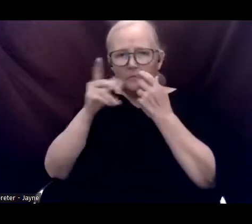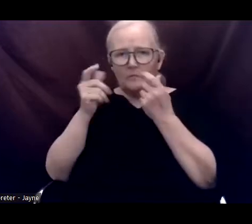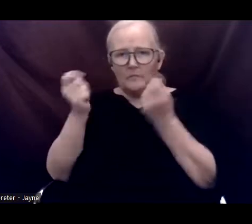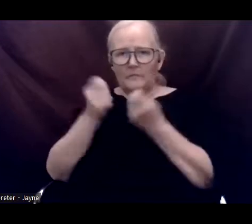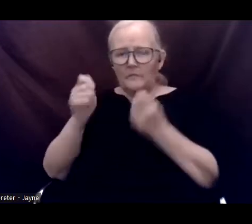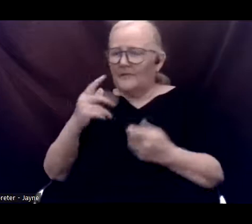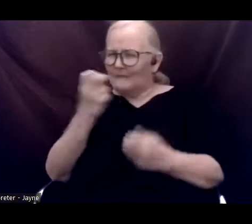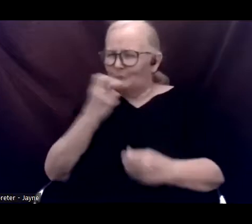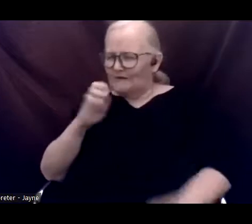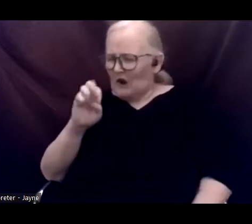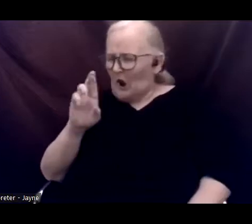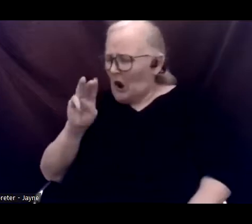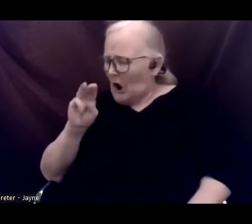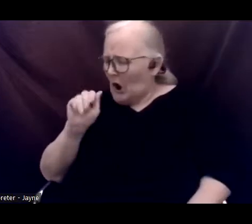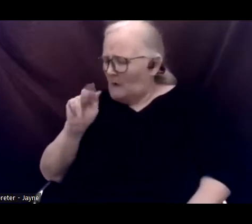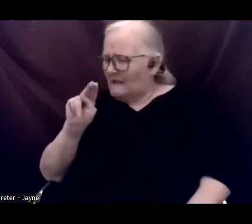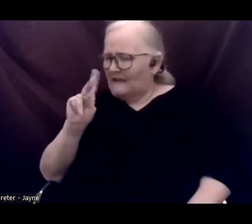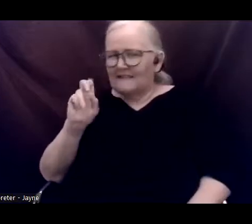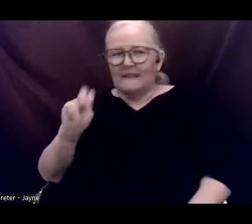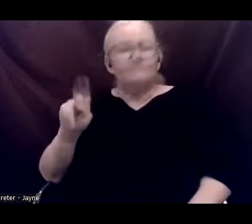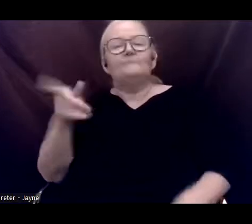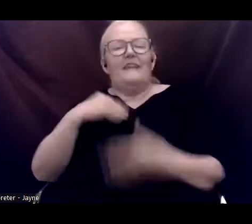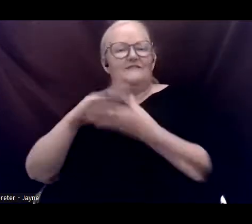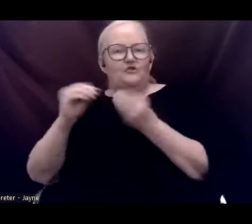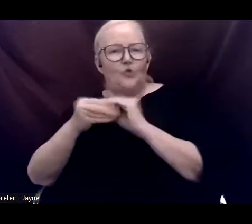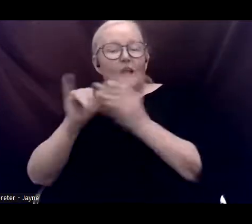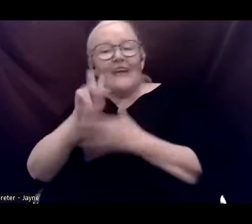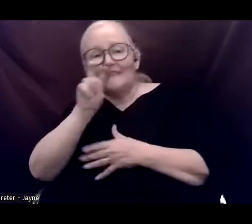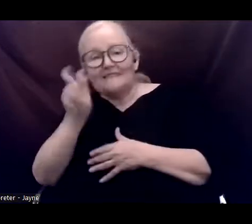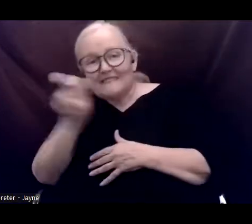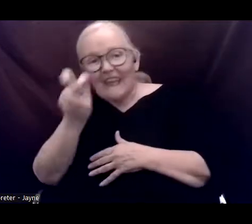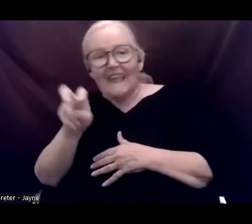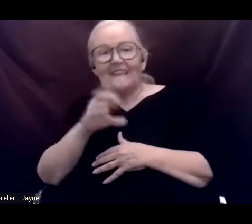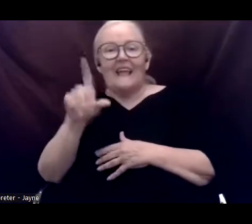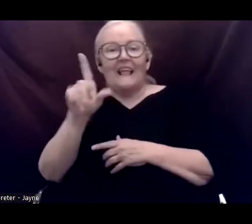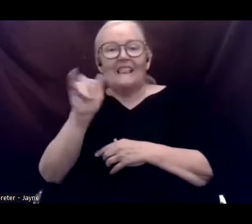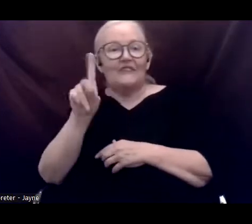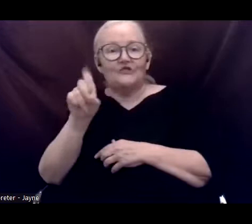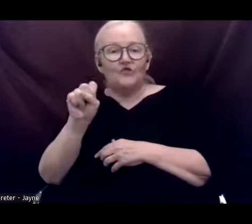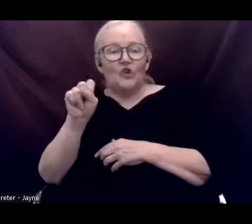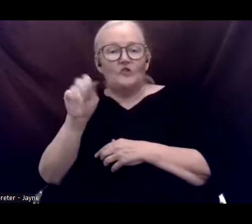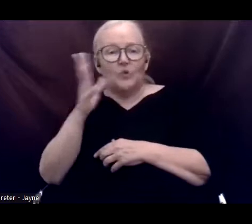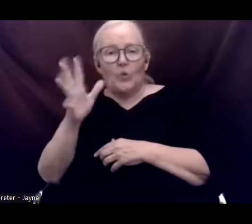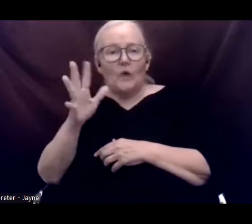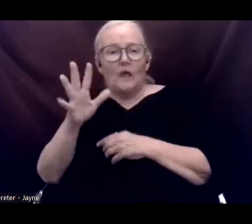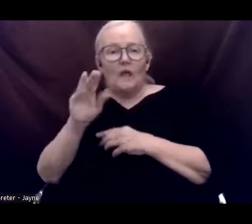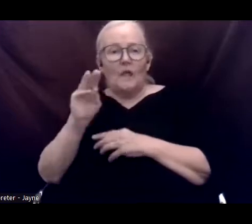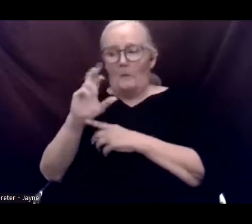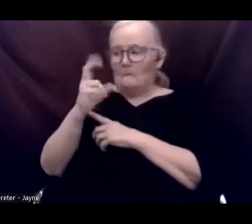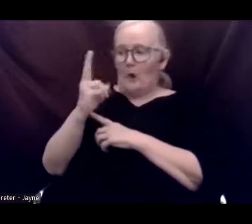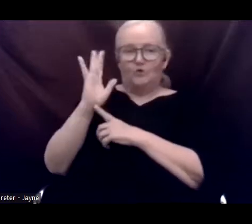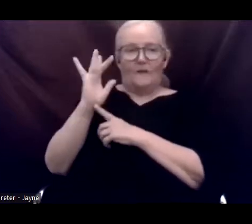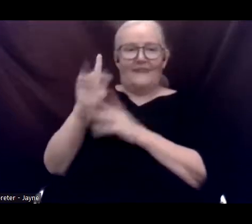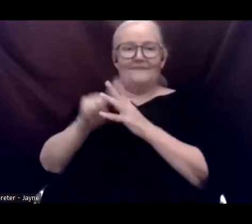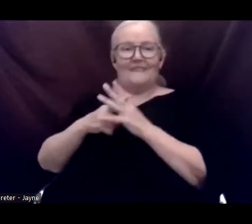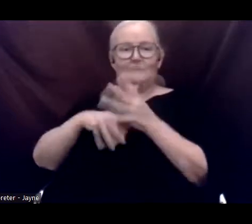Ermenden. There's a legend that snakes and lizards in Bulgaria come out starting on March 25th, but